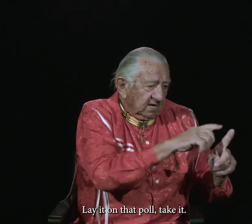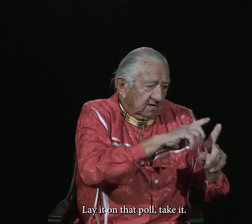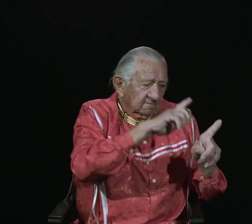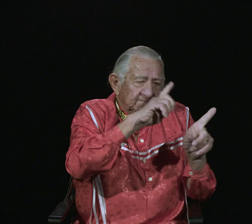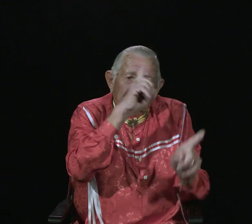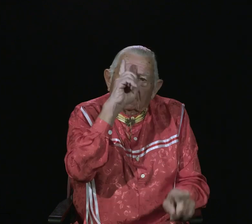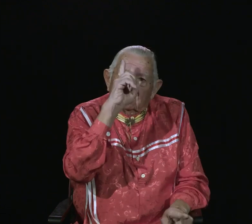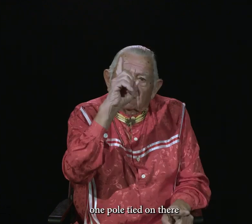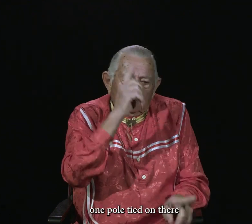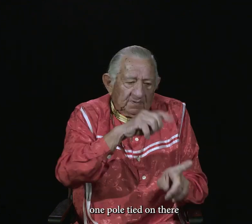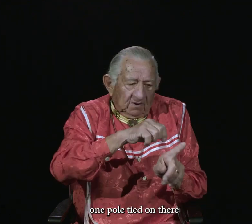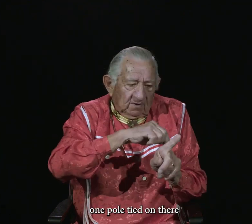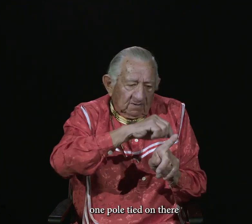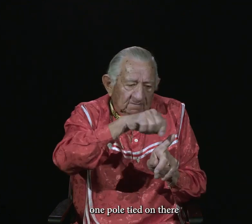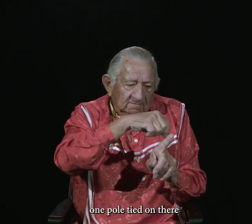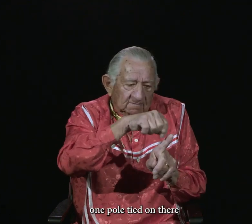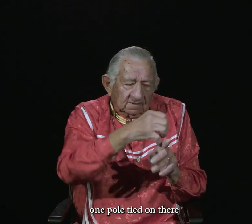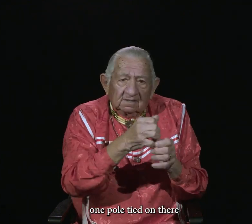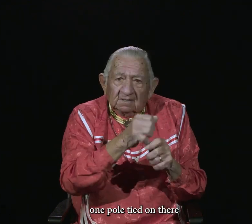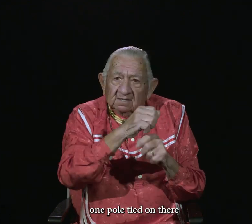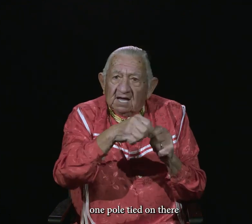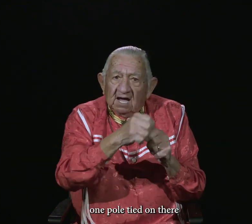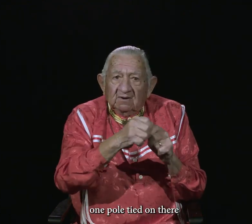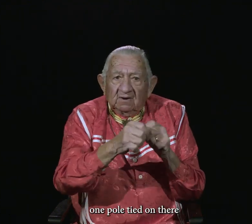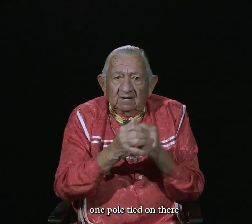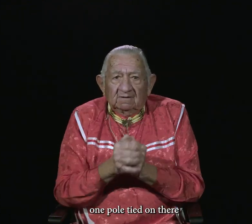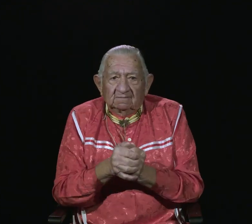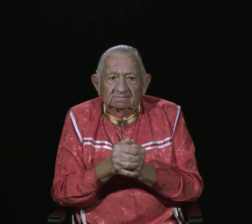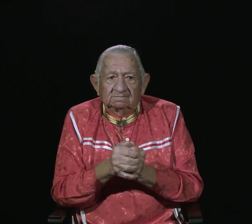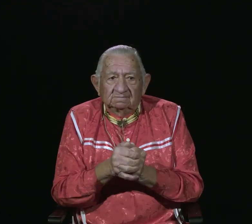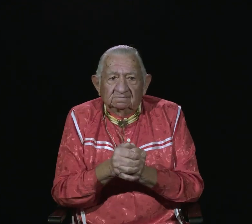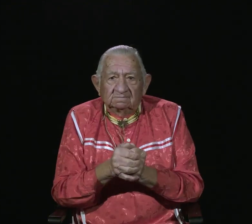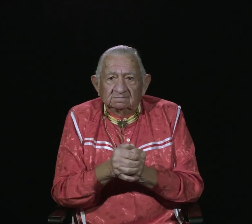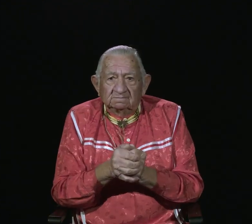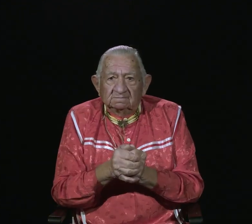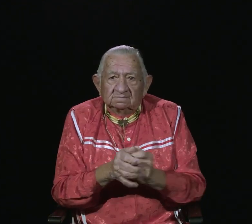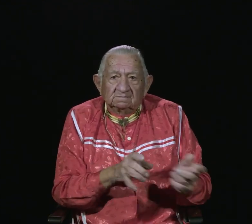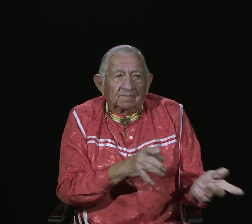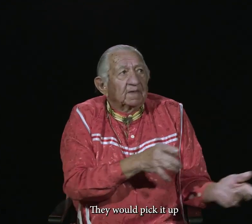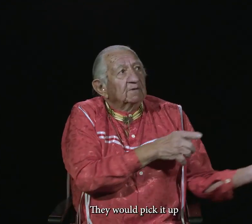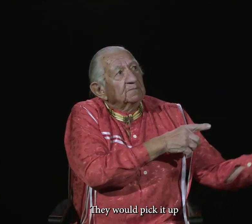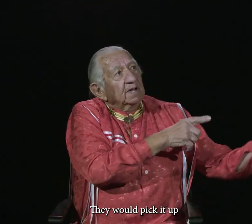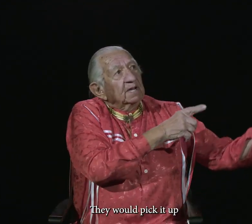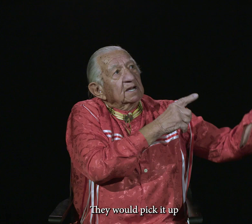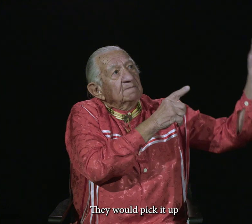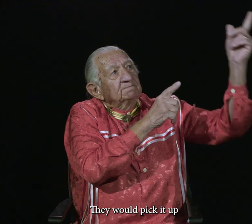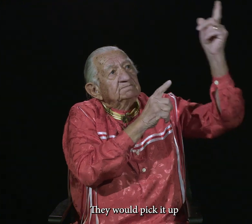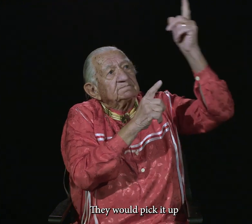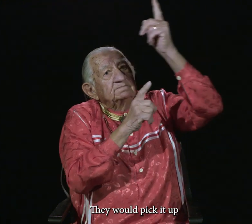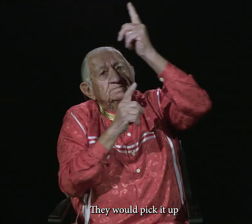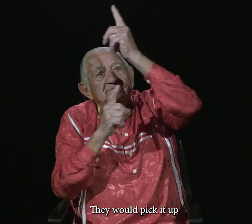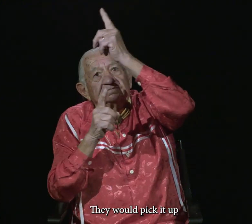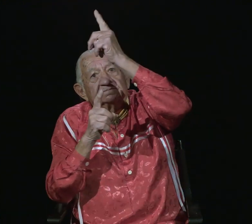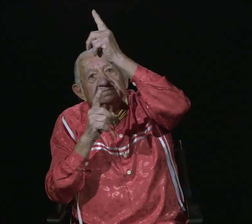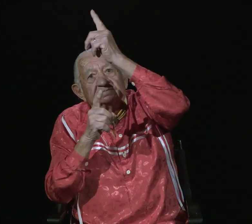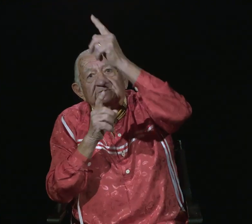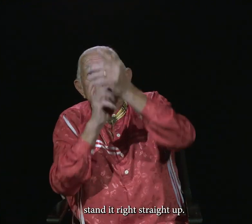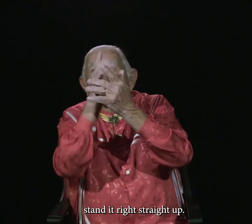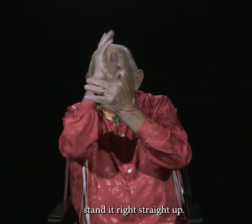it, 1 pole, tie it on there. They would pick that up, stand it